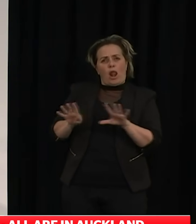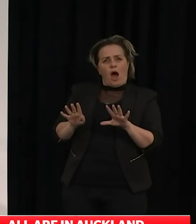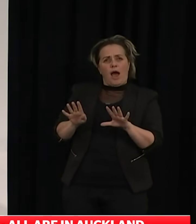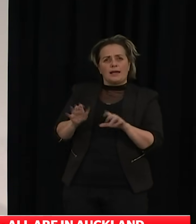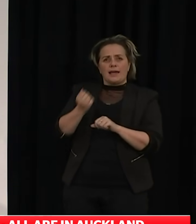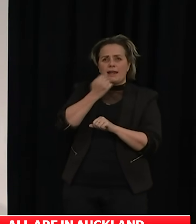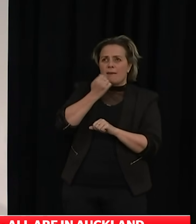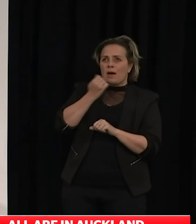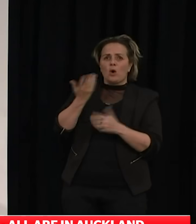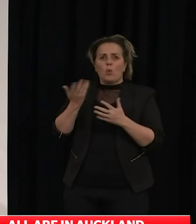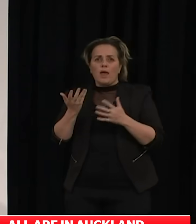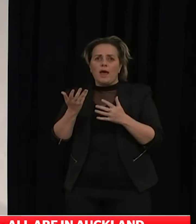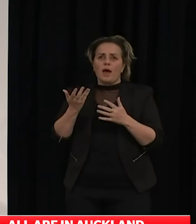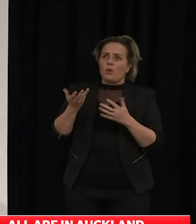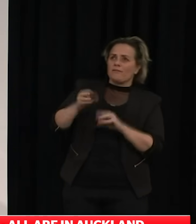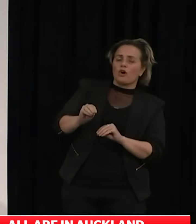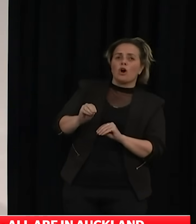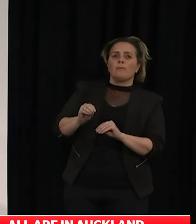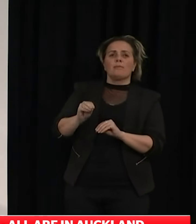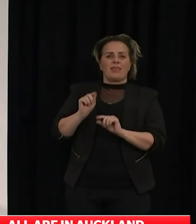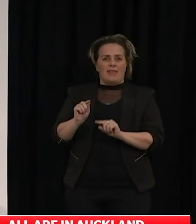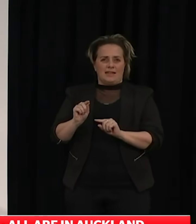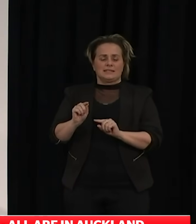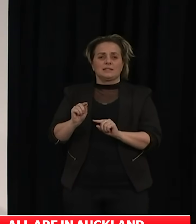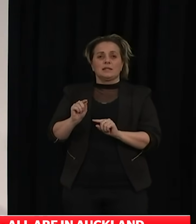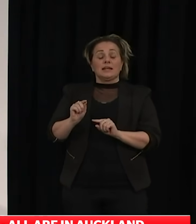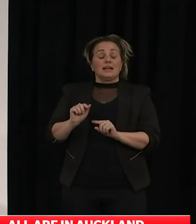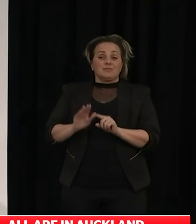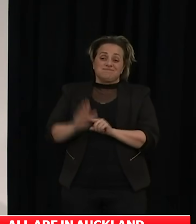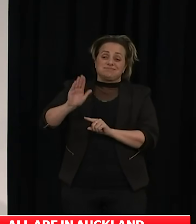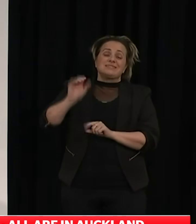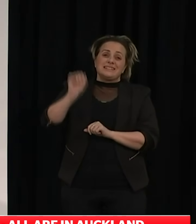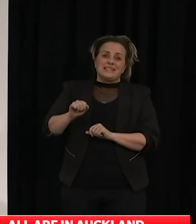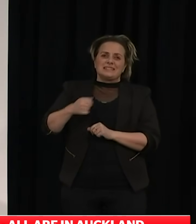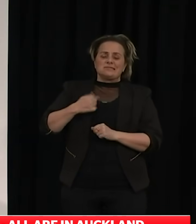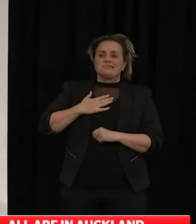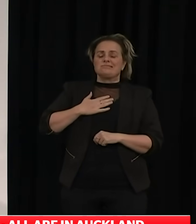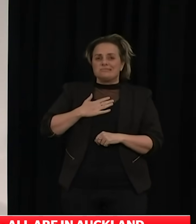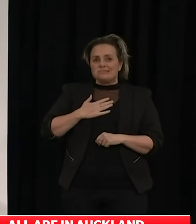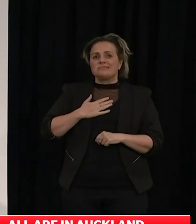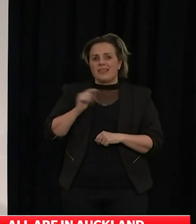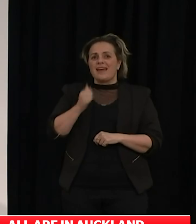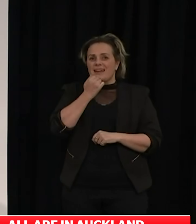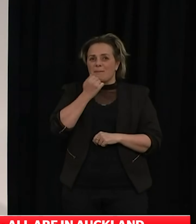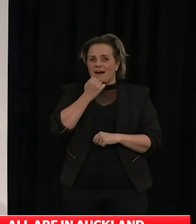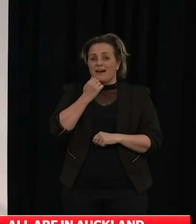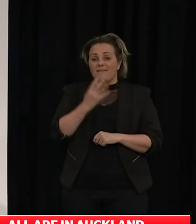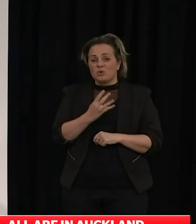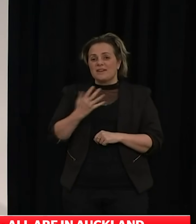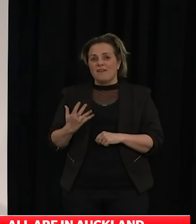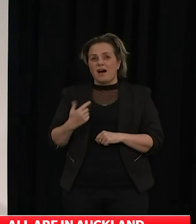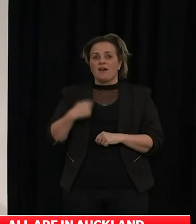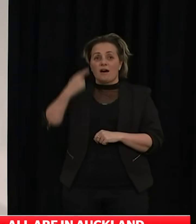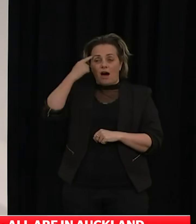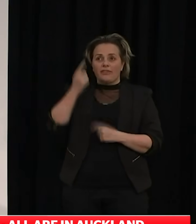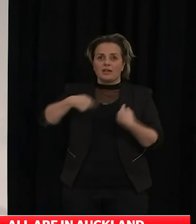we're seeing that inform alert level decisions. So yes, this is a big number. It's a sobering number. I don't think anybody who's involved